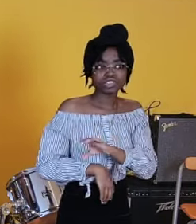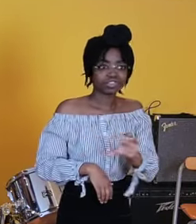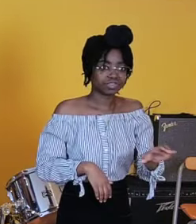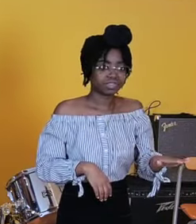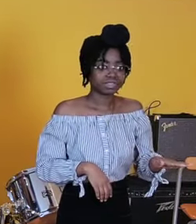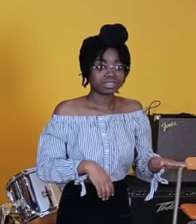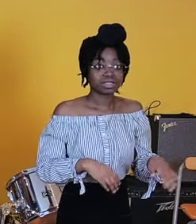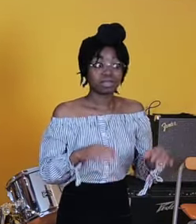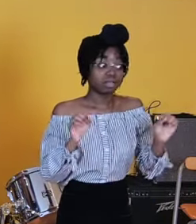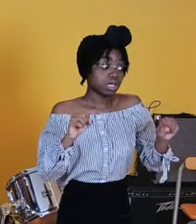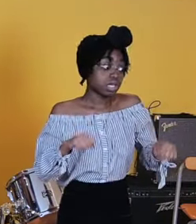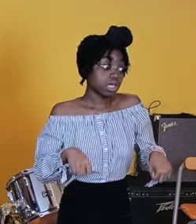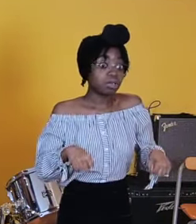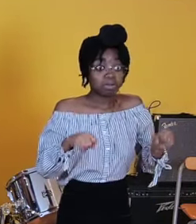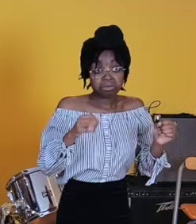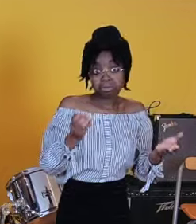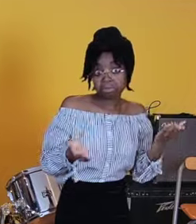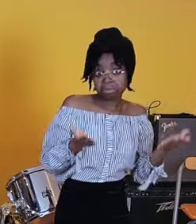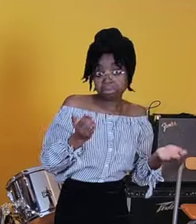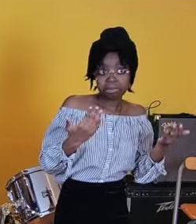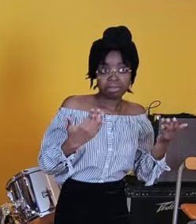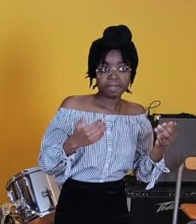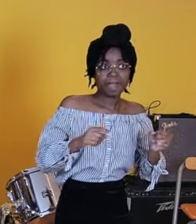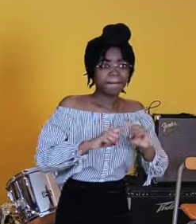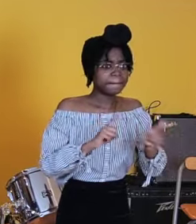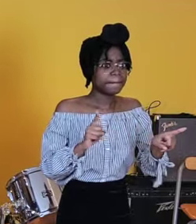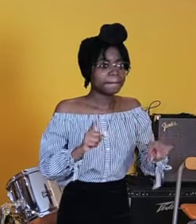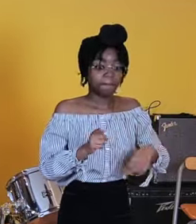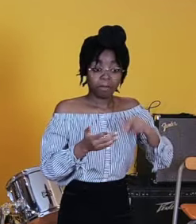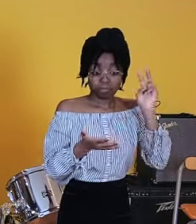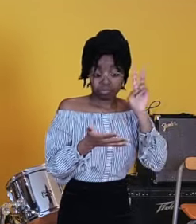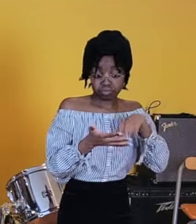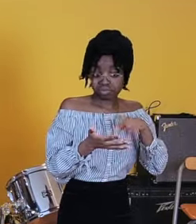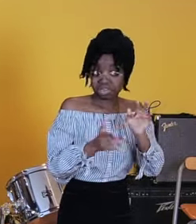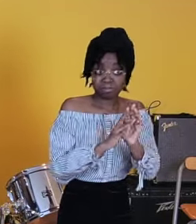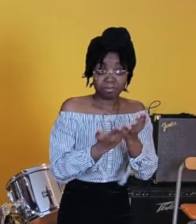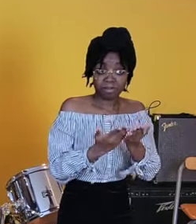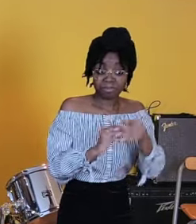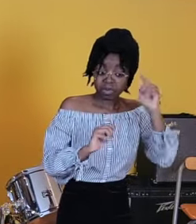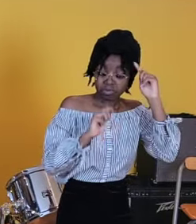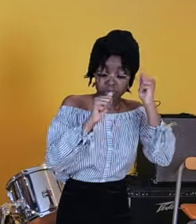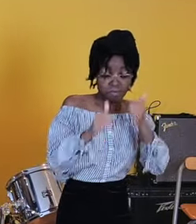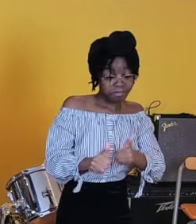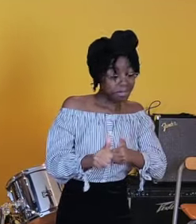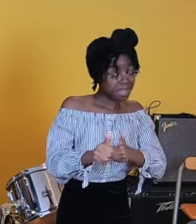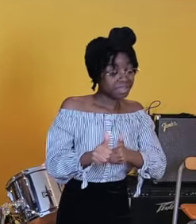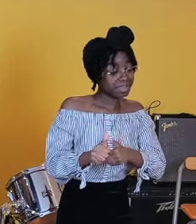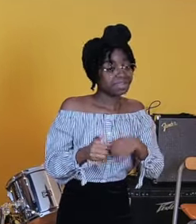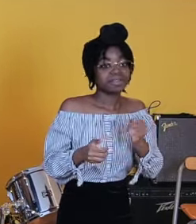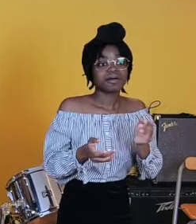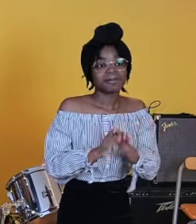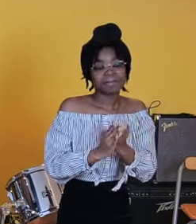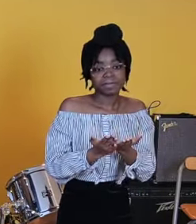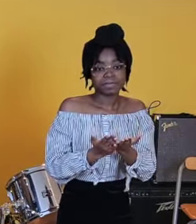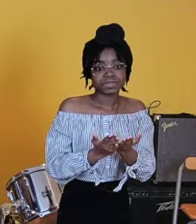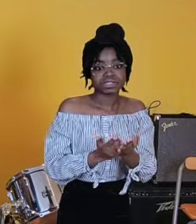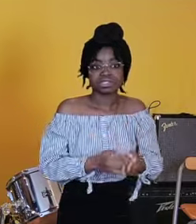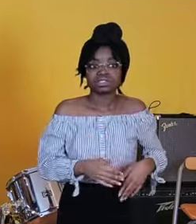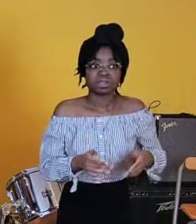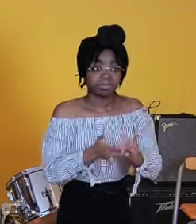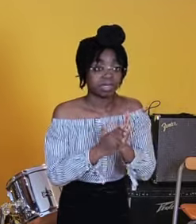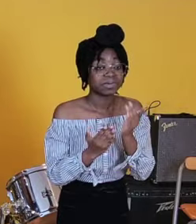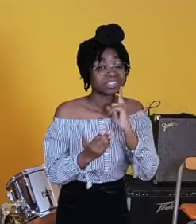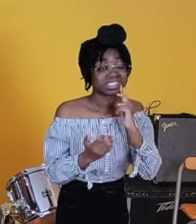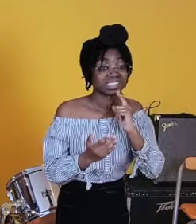that may well be the truth, but what the Bible says is what we're going with, right? So we know at least seven children that Adam and Eve had.